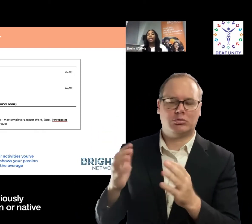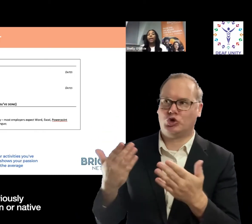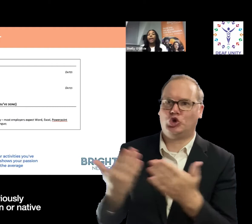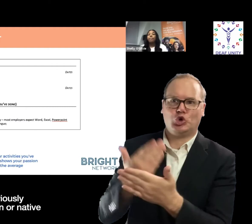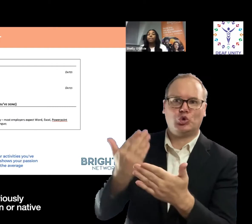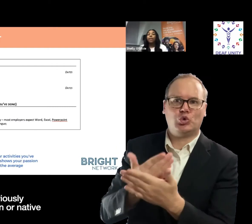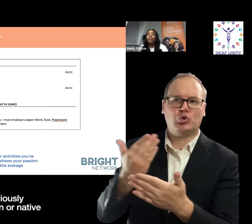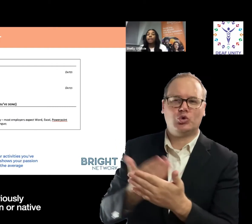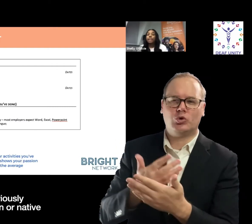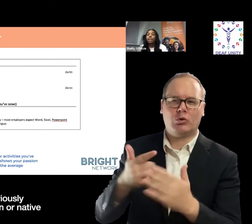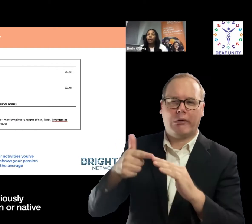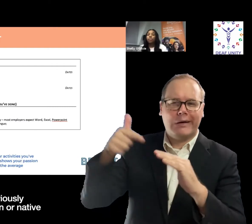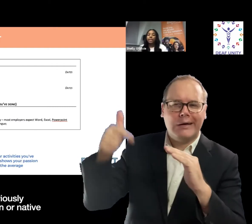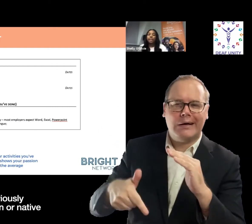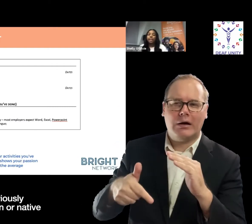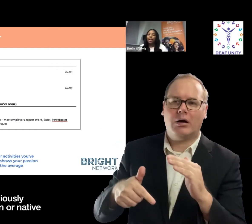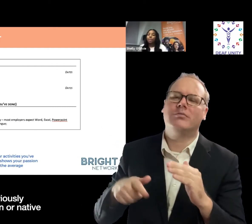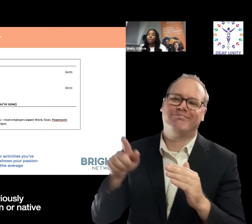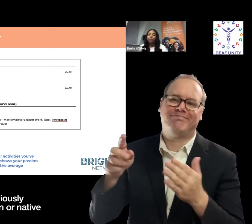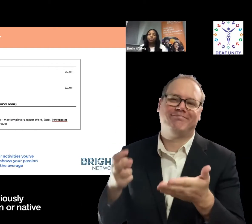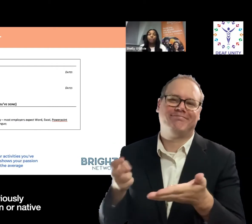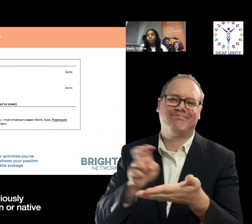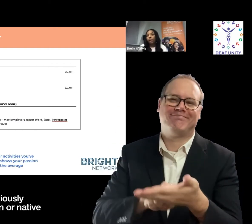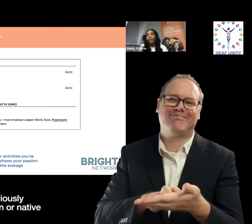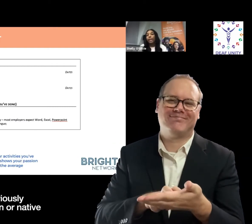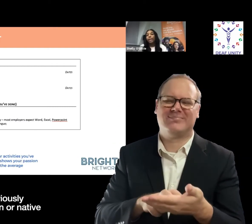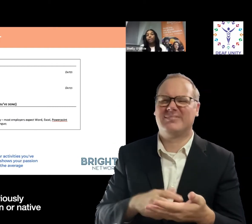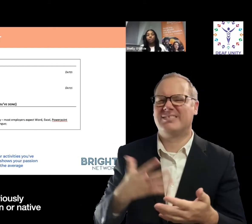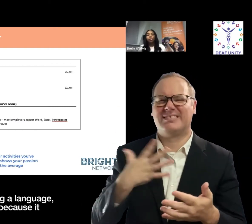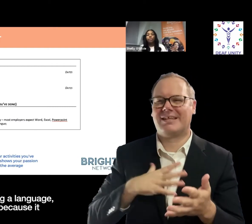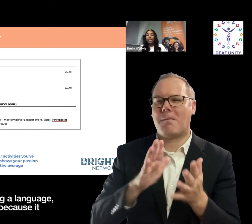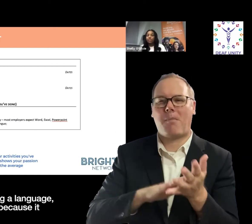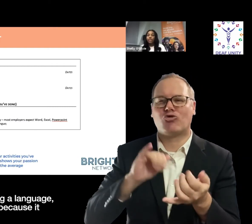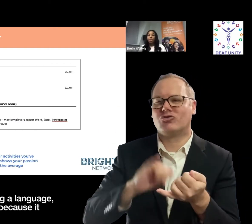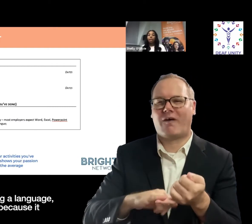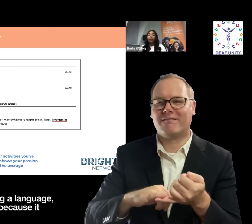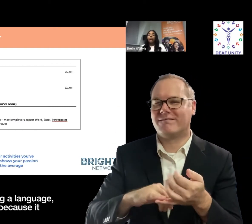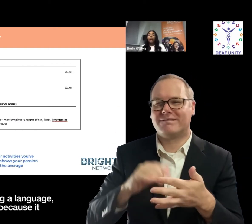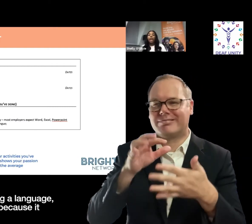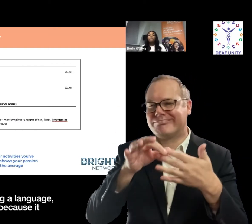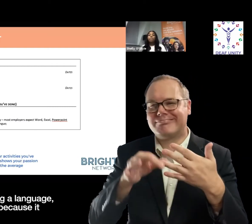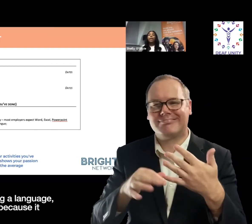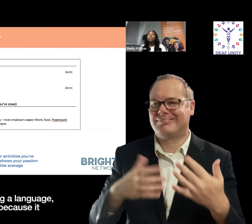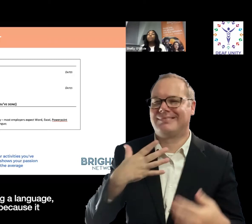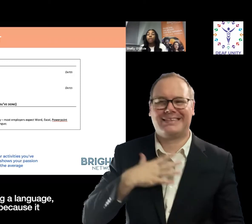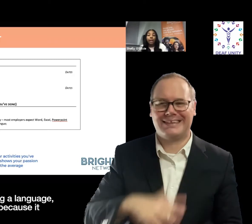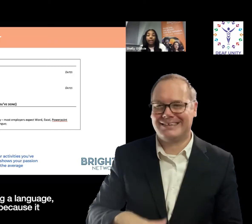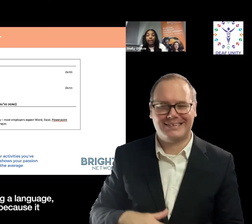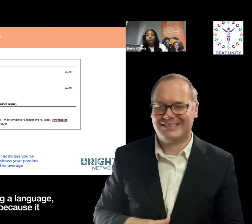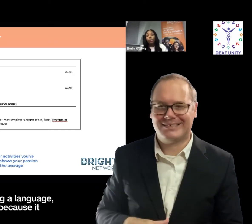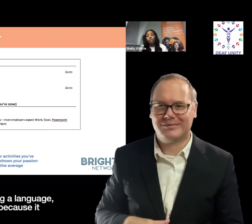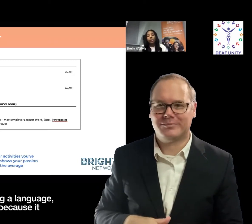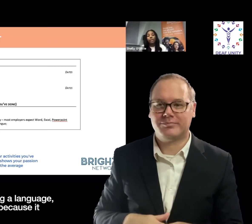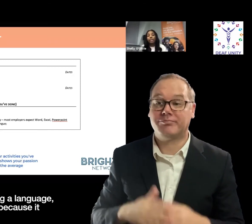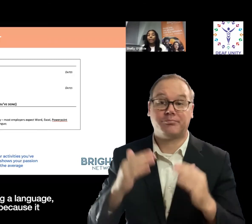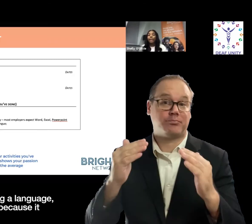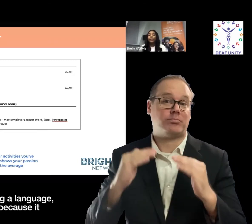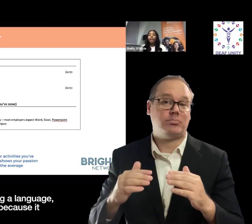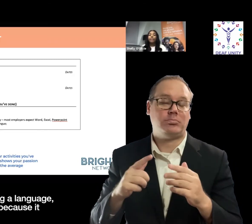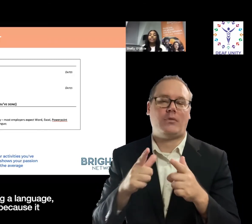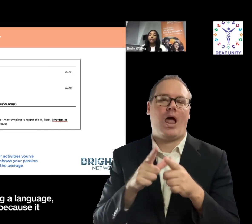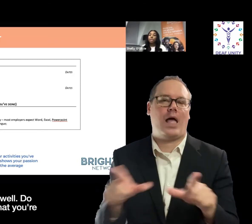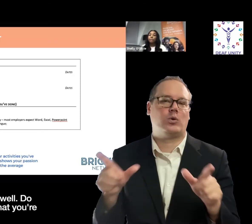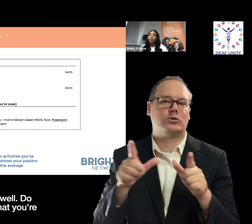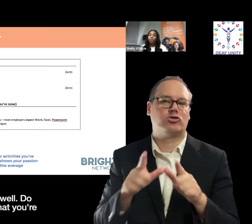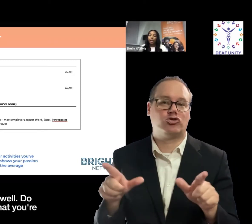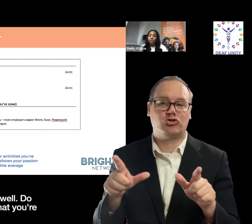So list, obviously, the languages that you're fluent in or native tongue. Perhaps if you're learning a language, it's always nice to put it in